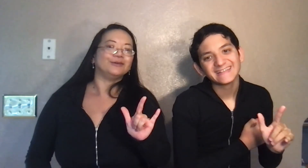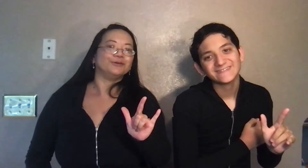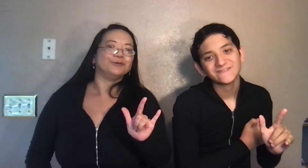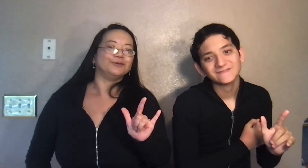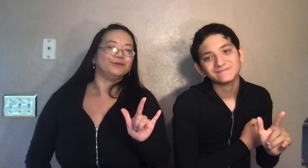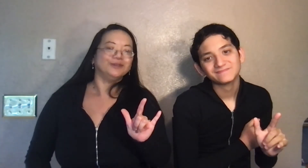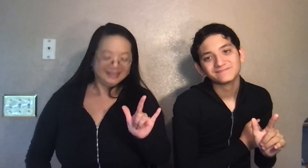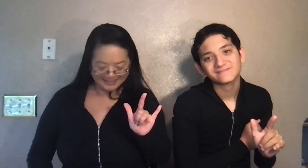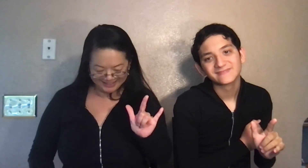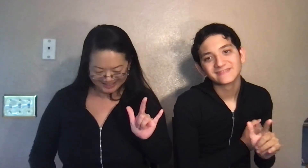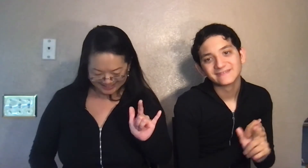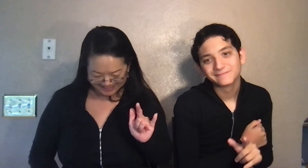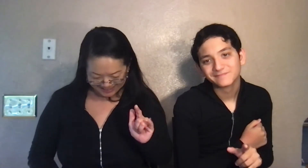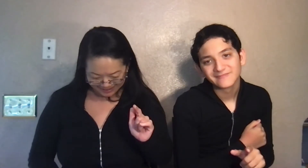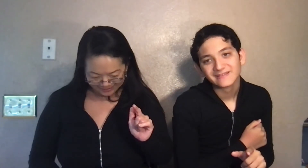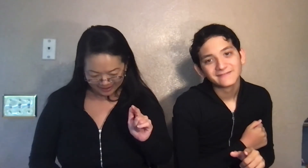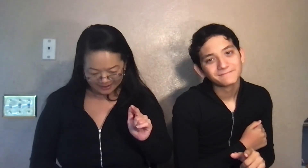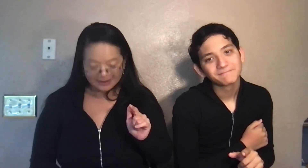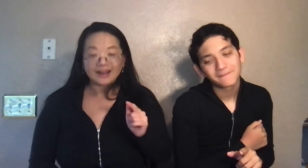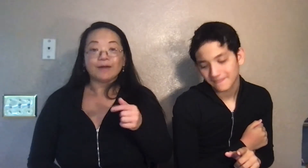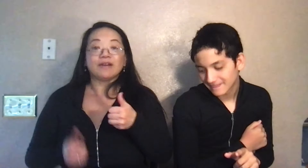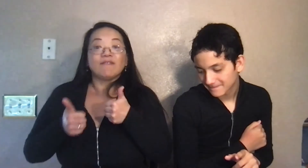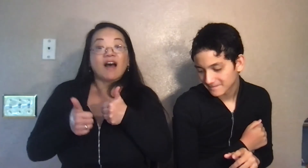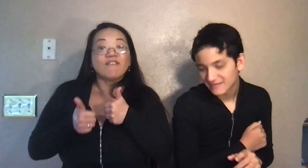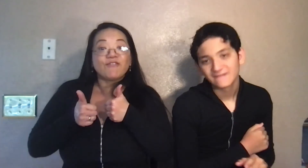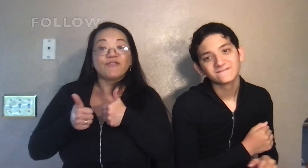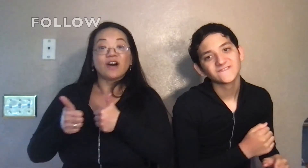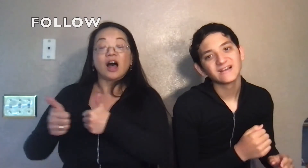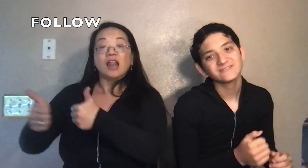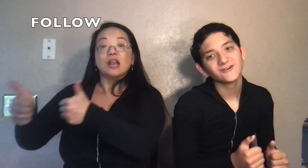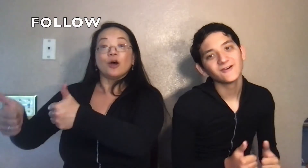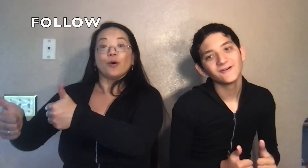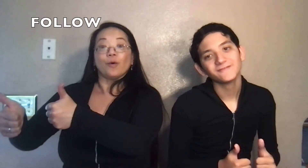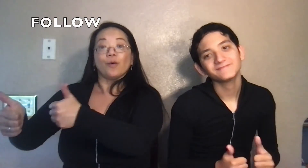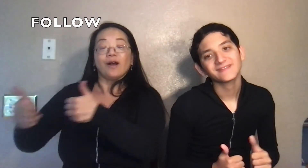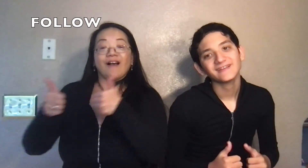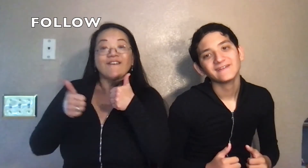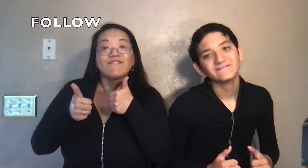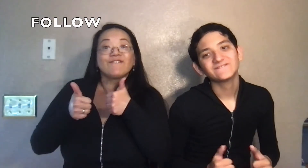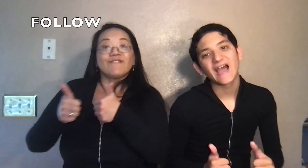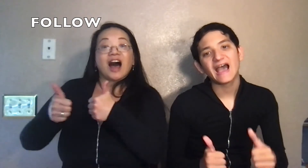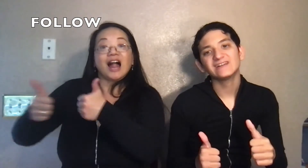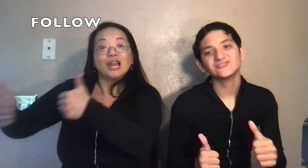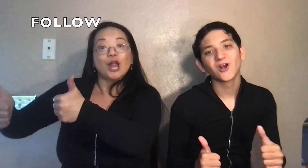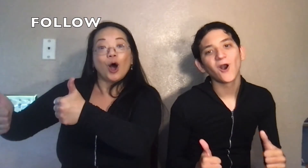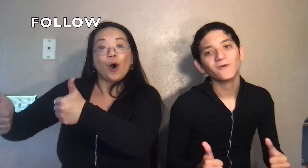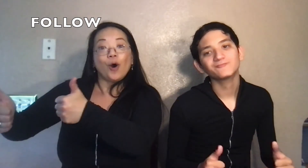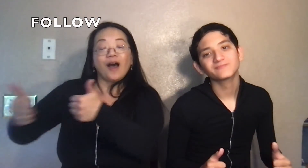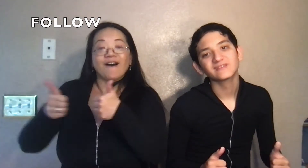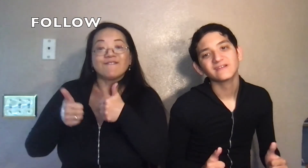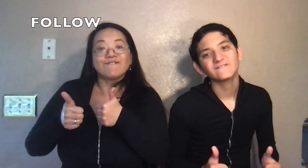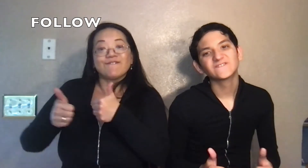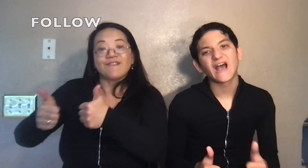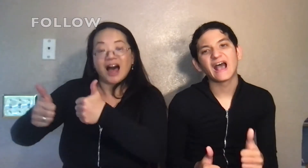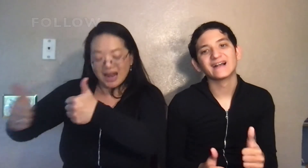I love you. Okay. Here we go. Follow. Follow.